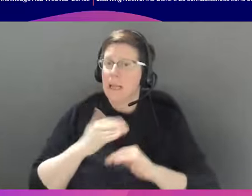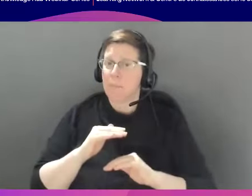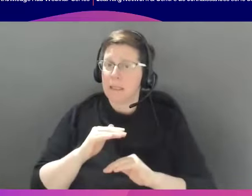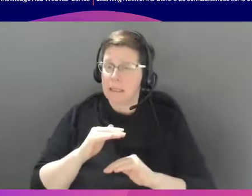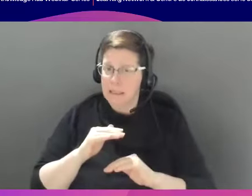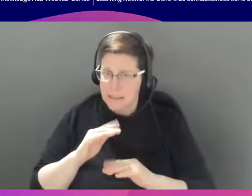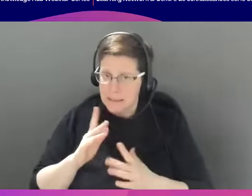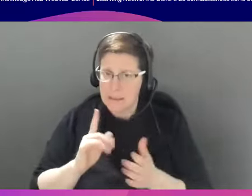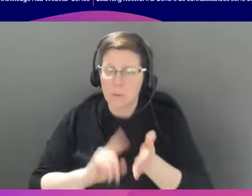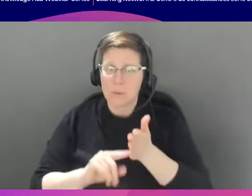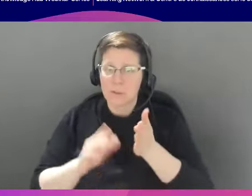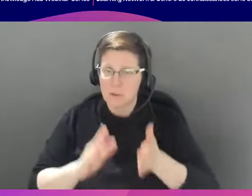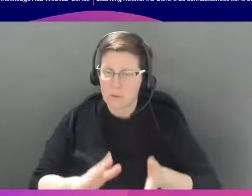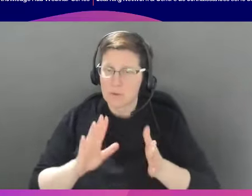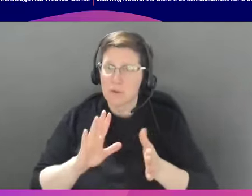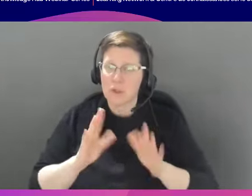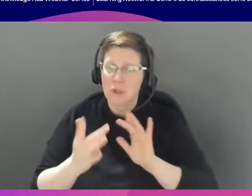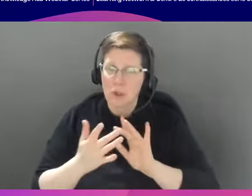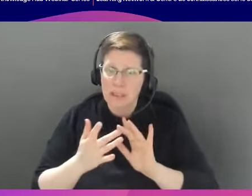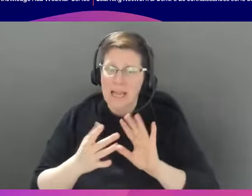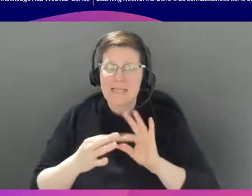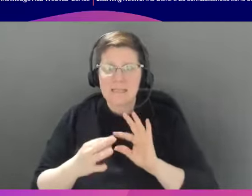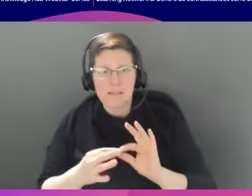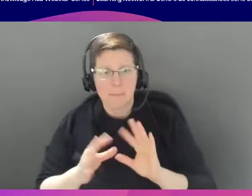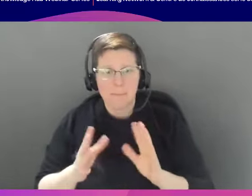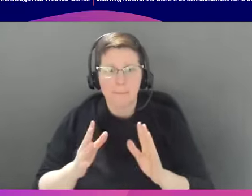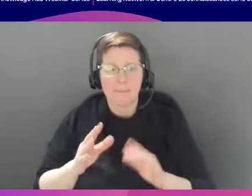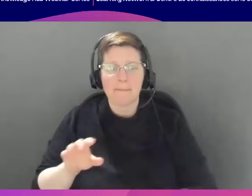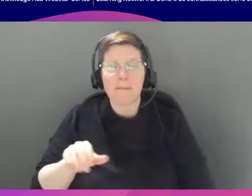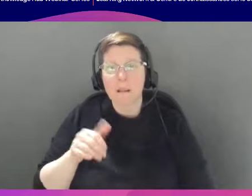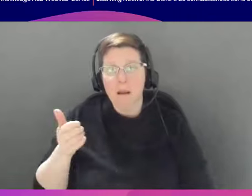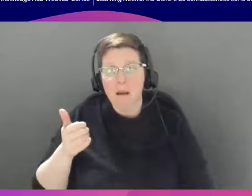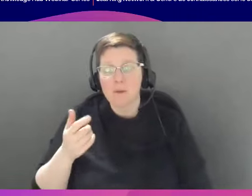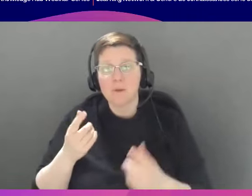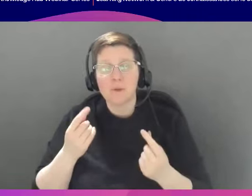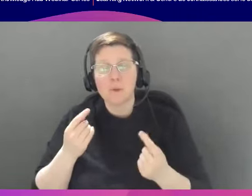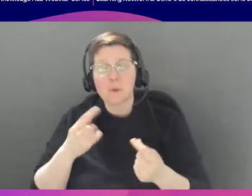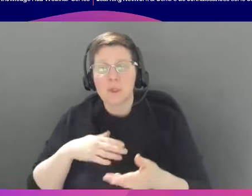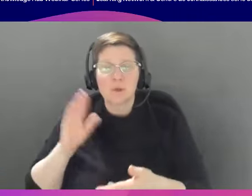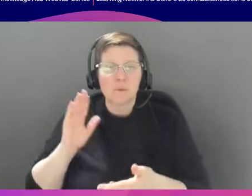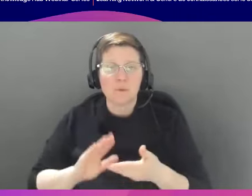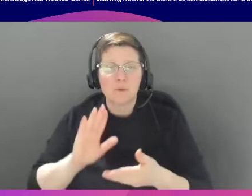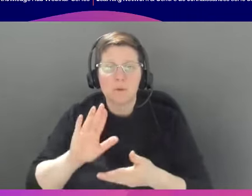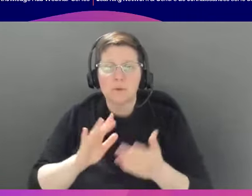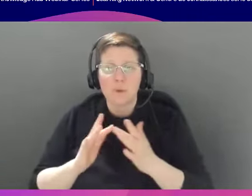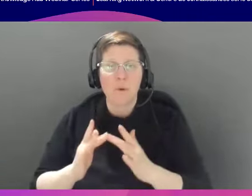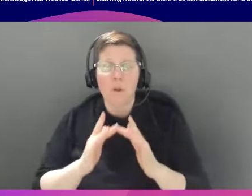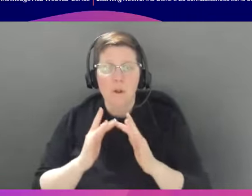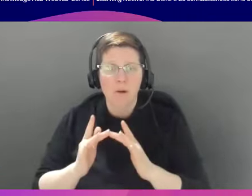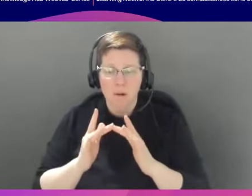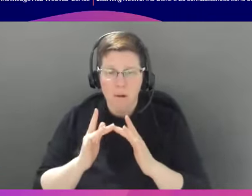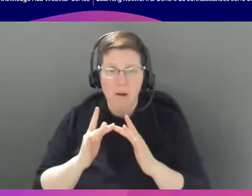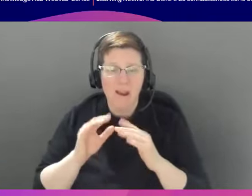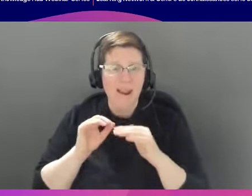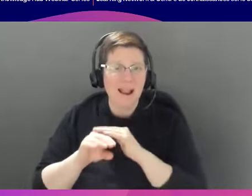different researchers. There's other ways to just kind of like limit your presence online that can really kind of